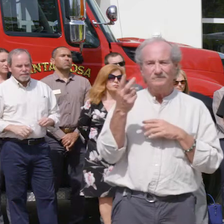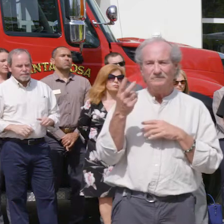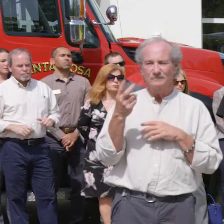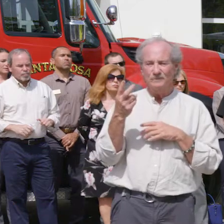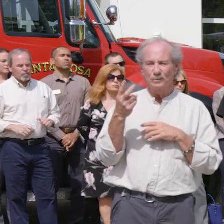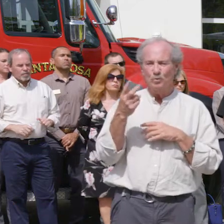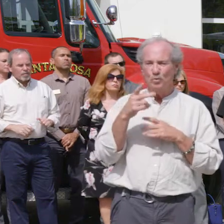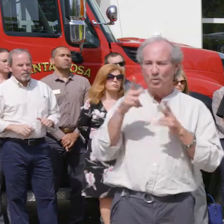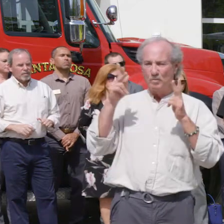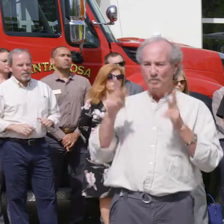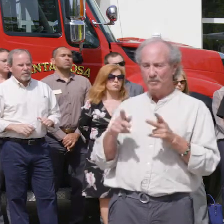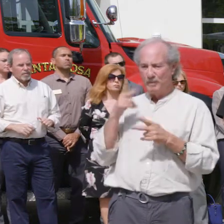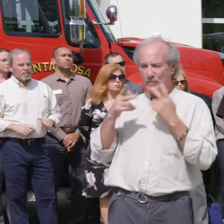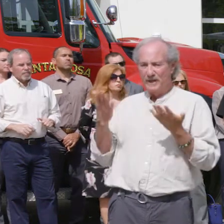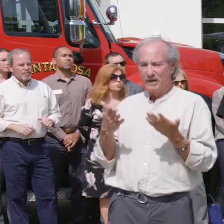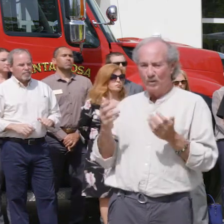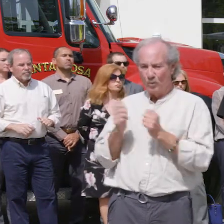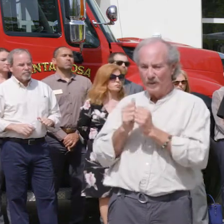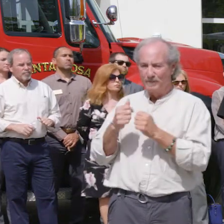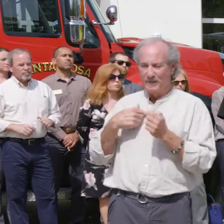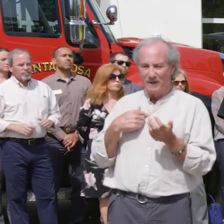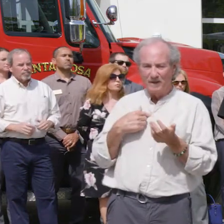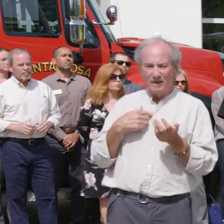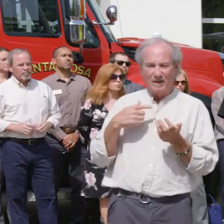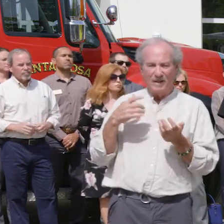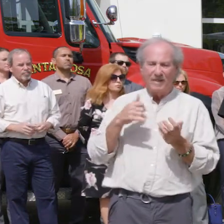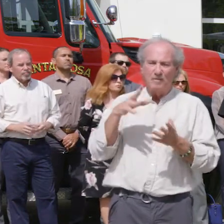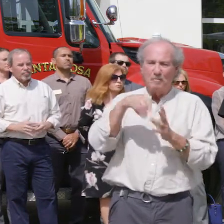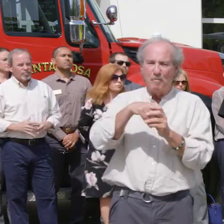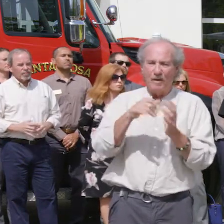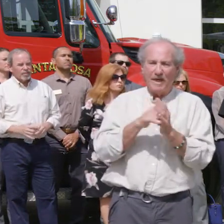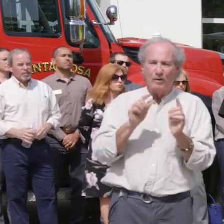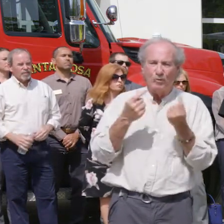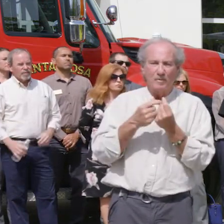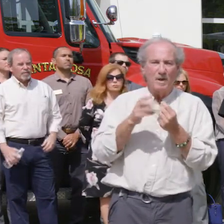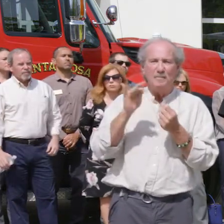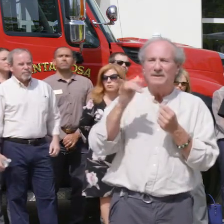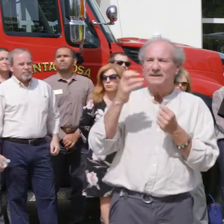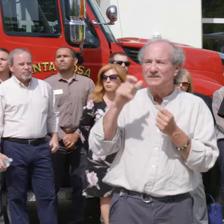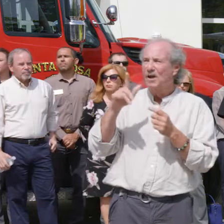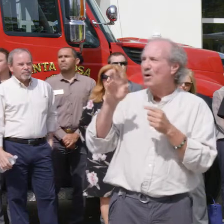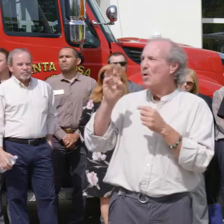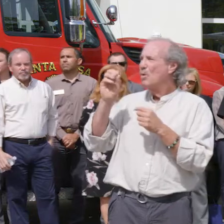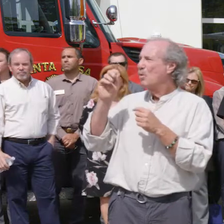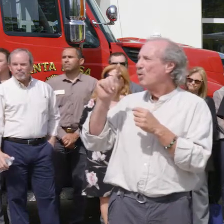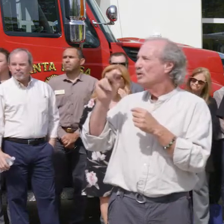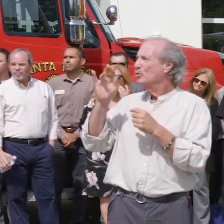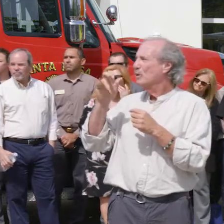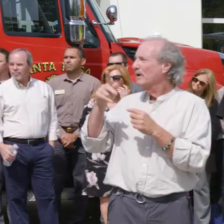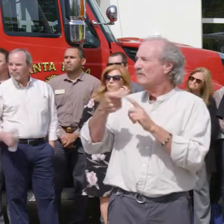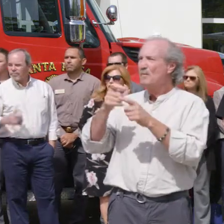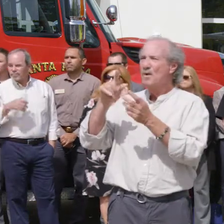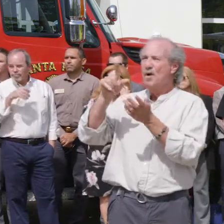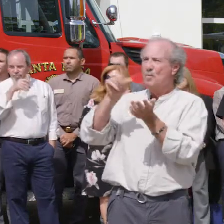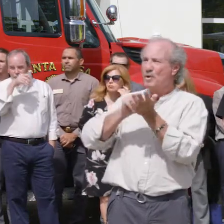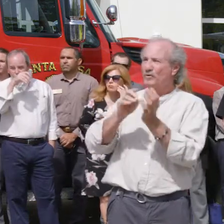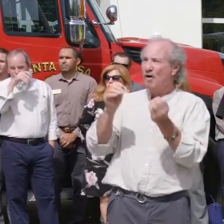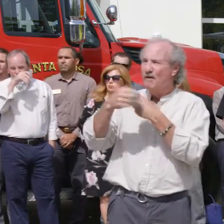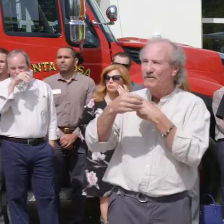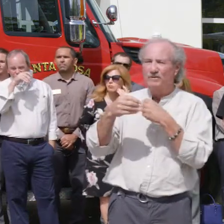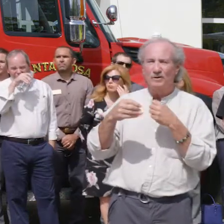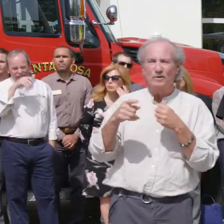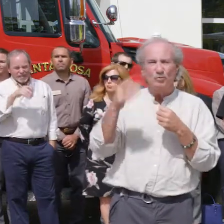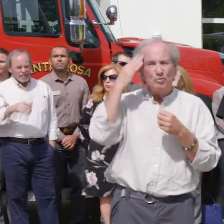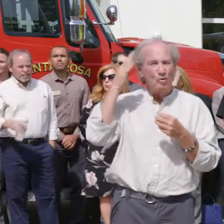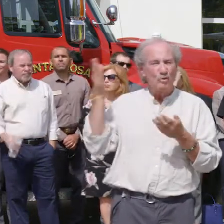Two individuals are here with me that were part of that group. Michelle Wittrick from our press office, who I think many of you